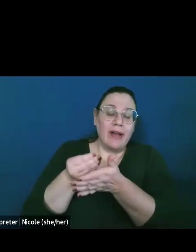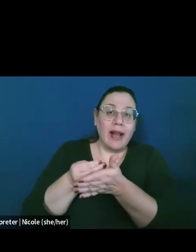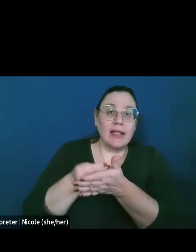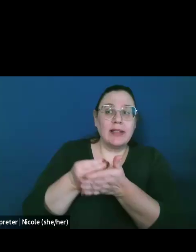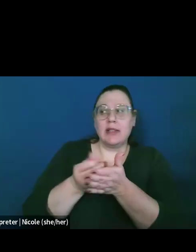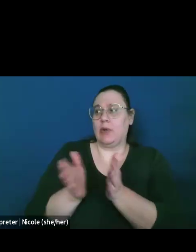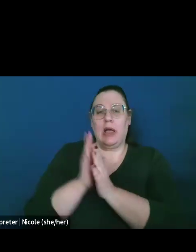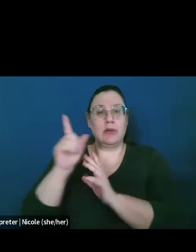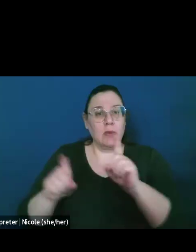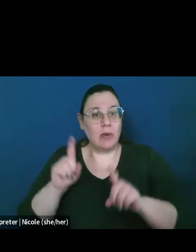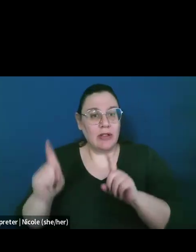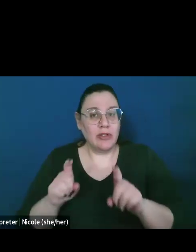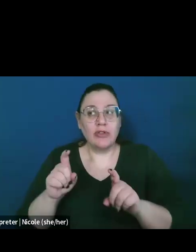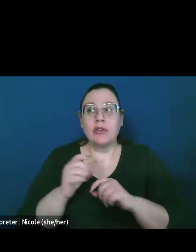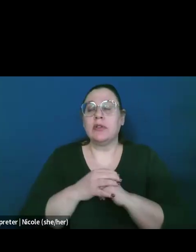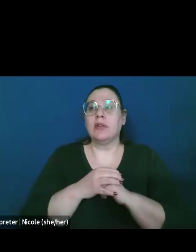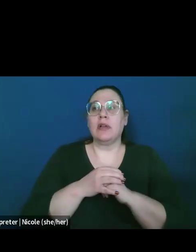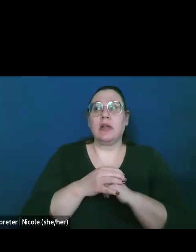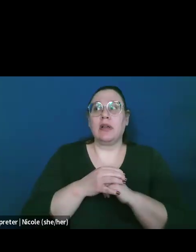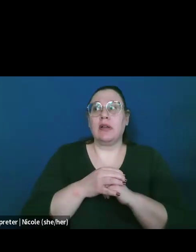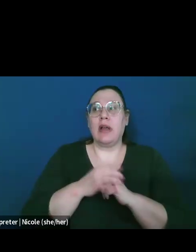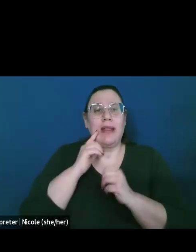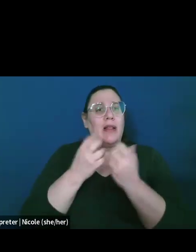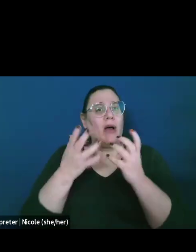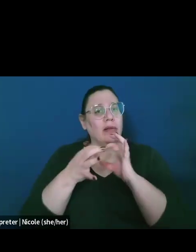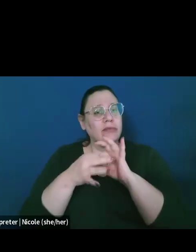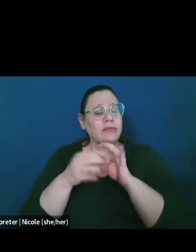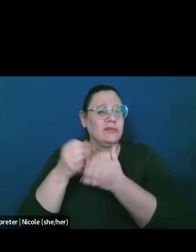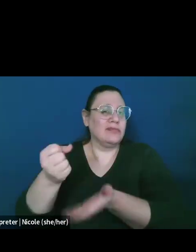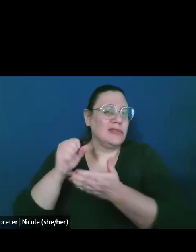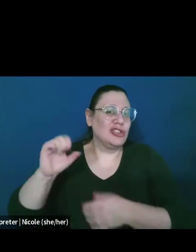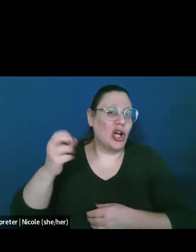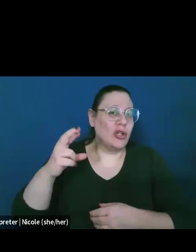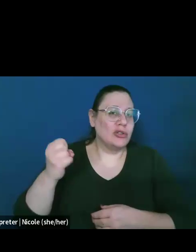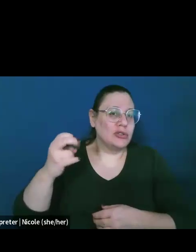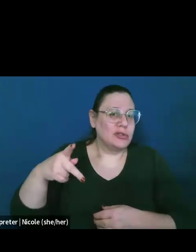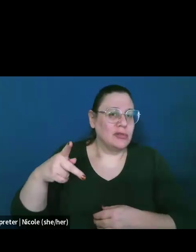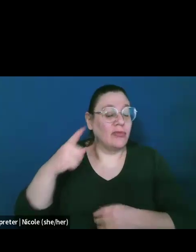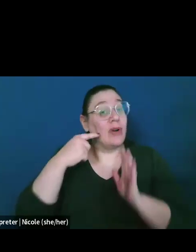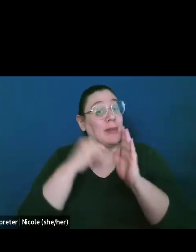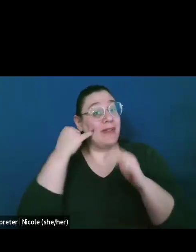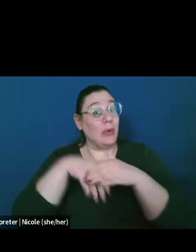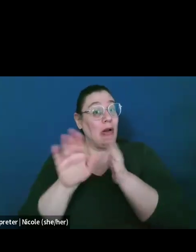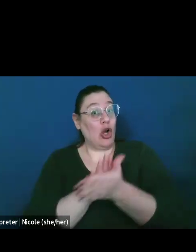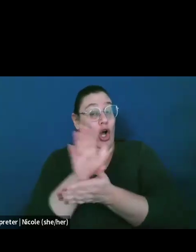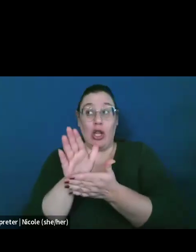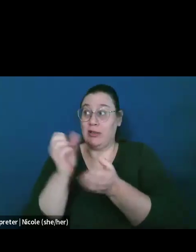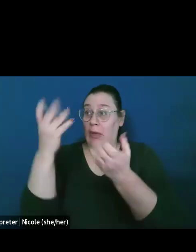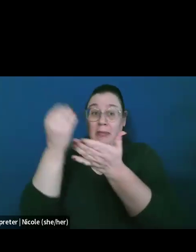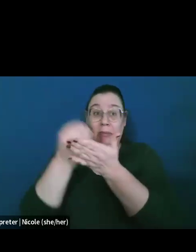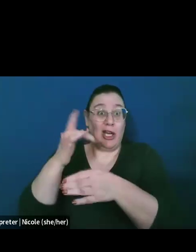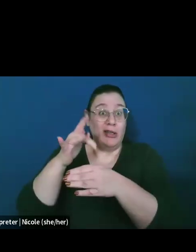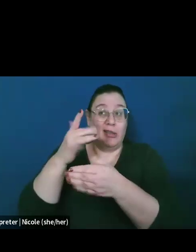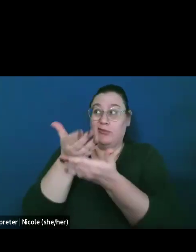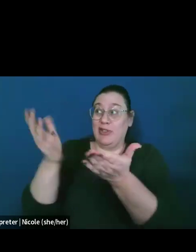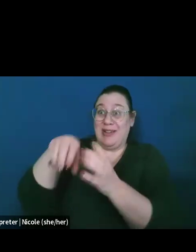ask questions. And I think of a lot of it as like scholarships when you're going to college. There's a lot of money and resources out there, but you have to really